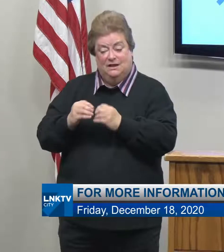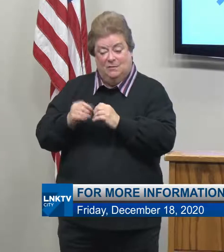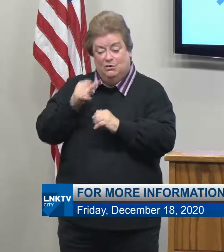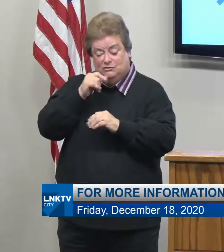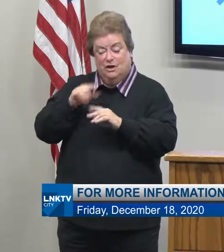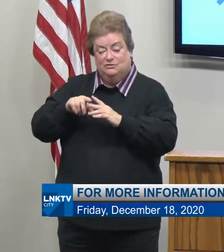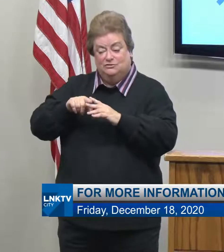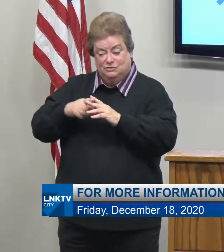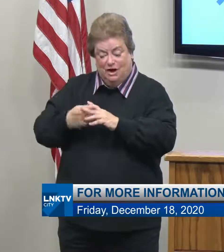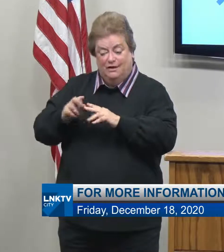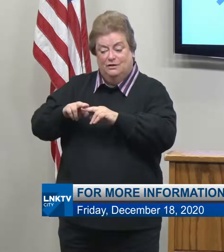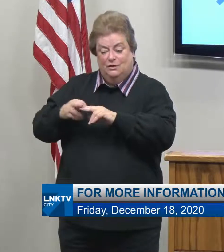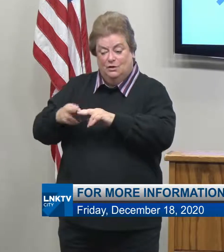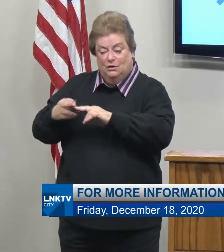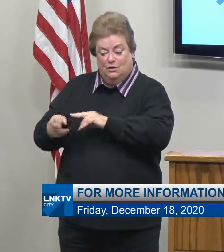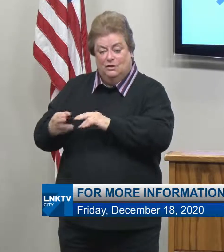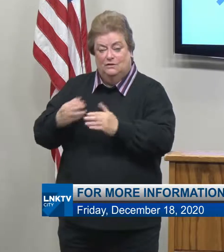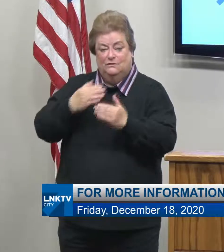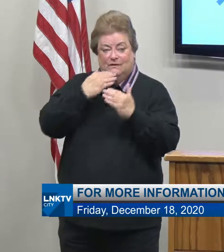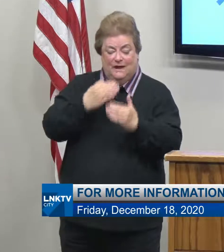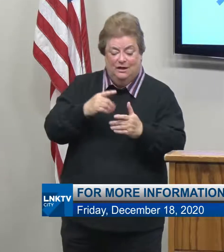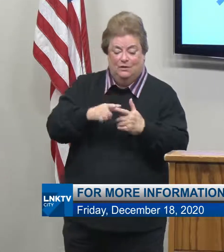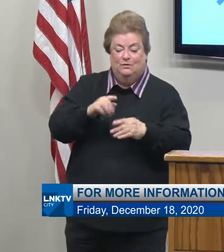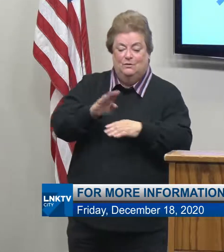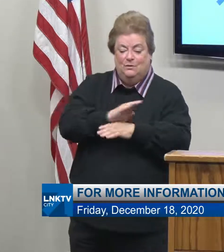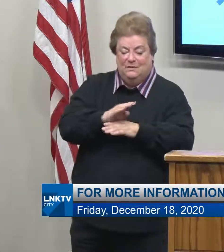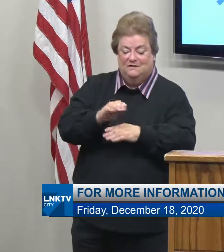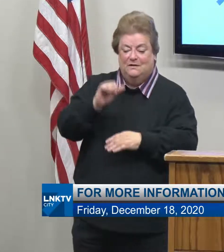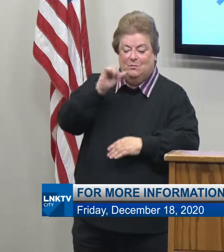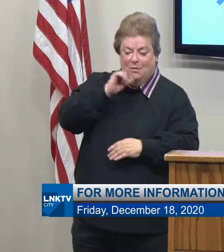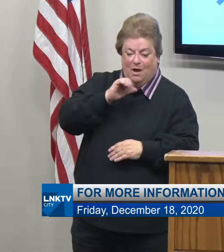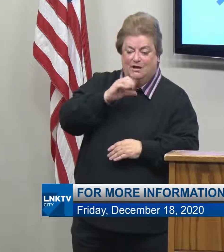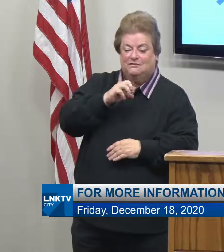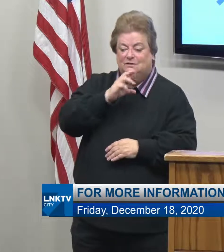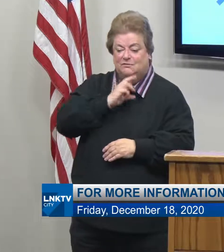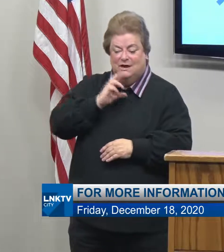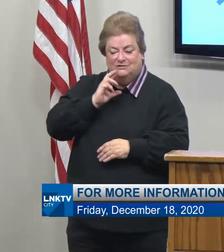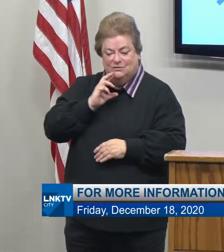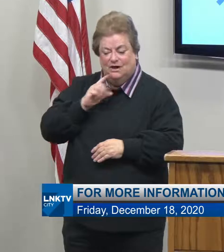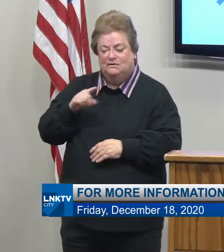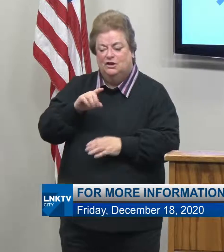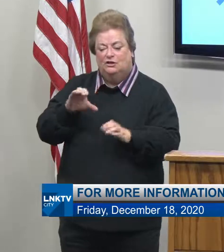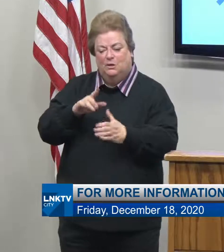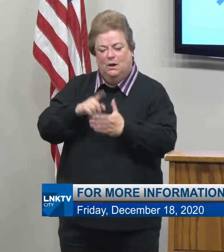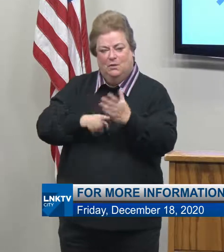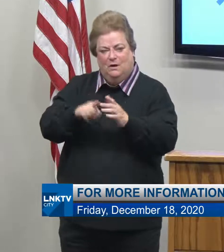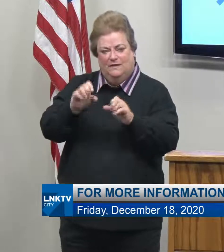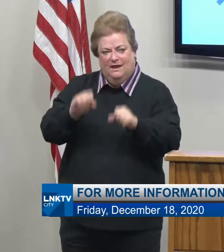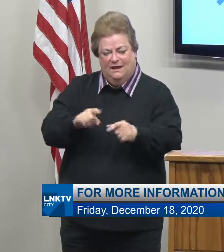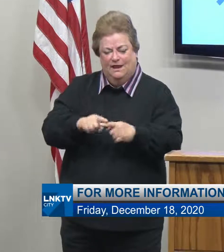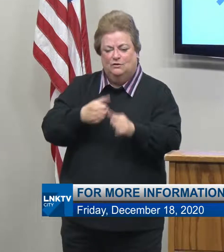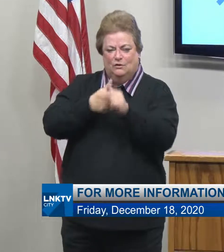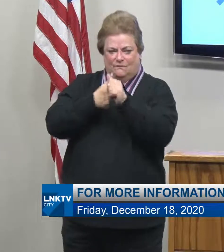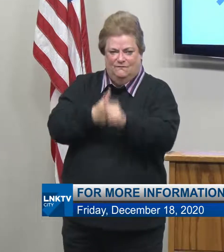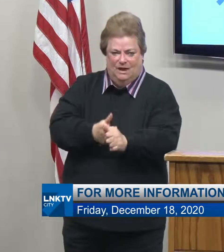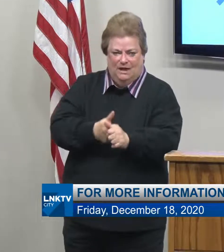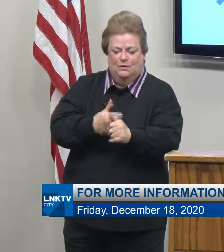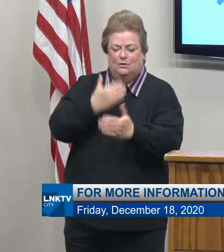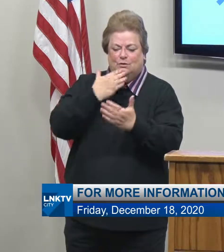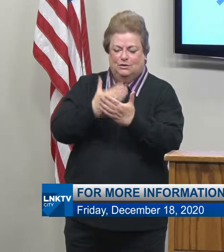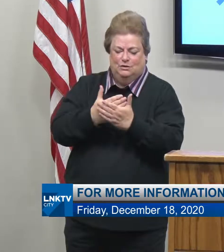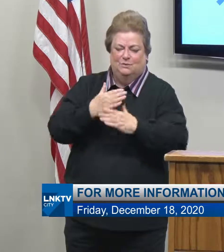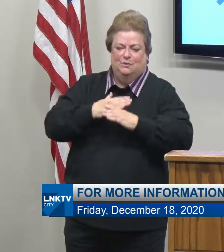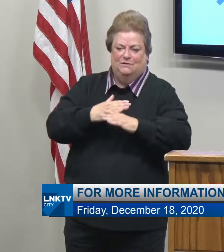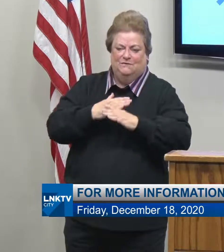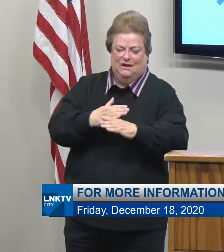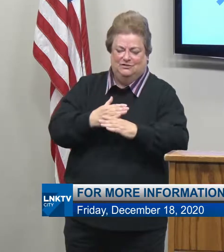the many businesses, including bar owners and managers, that have been doing what they can and following good prevention